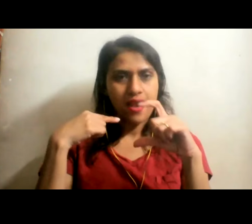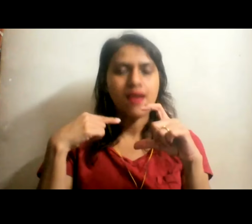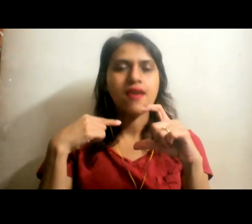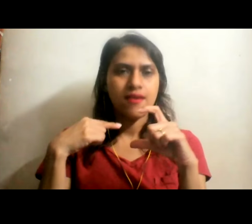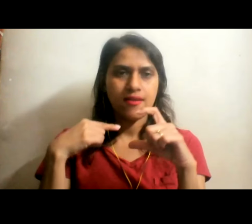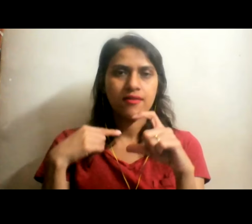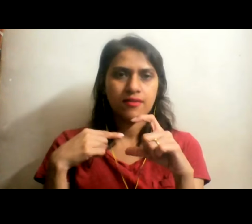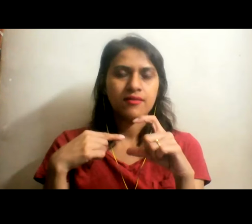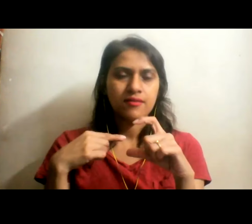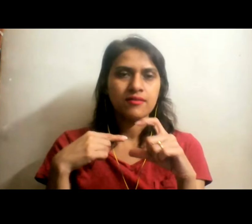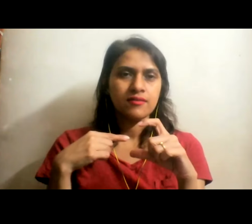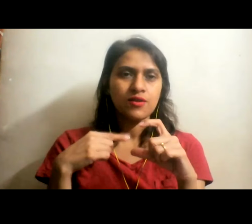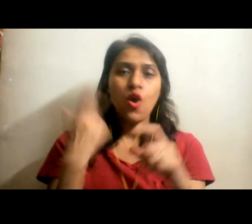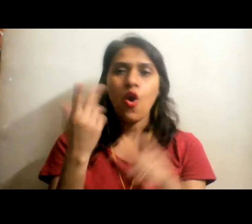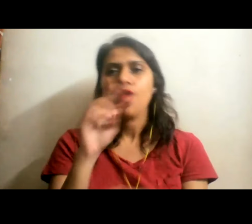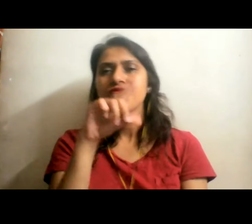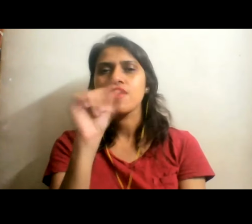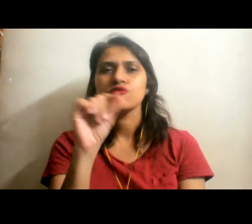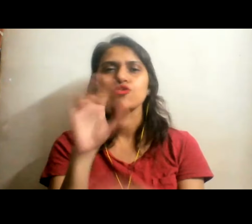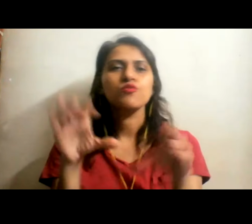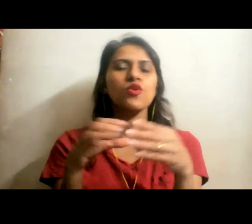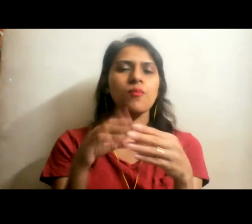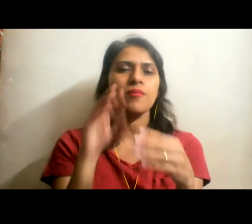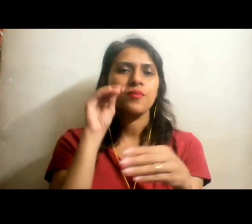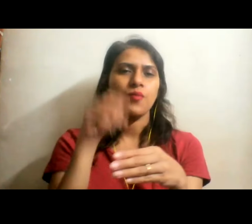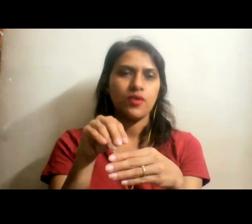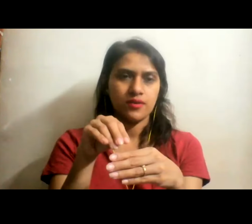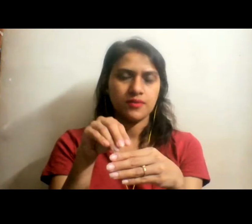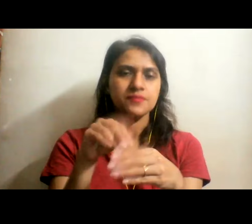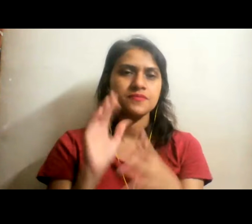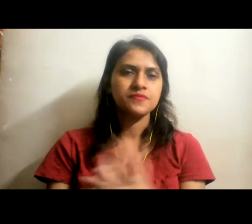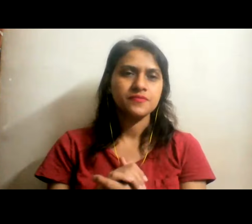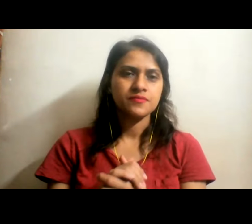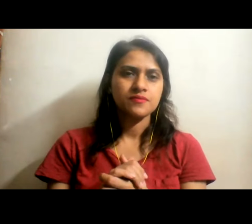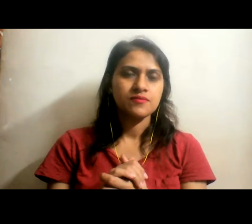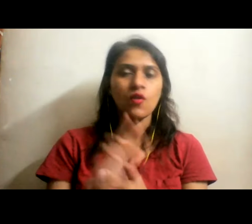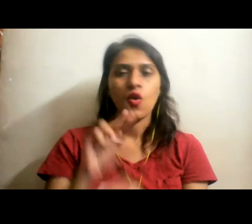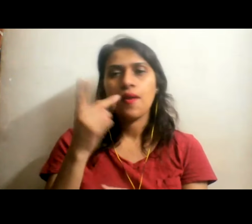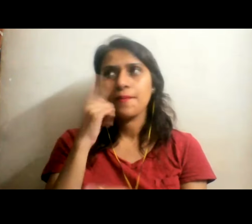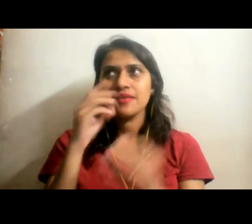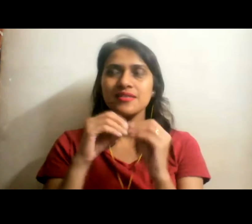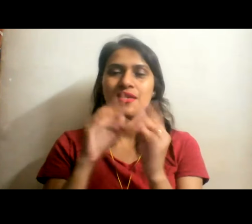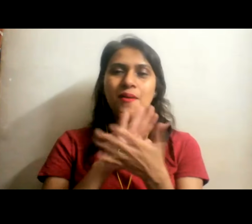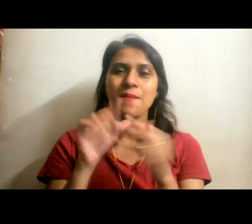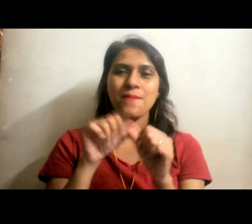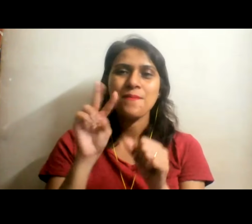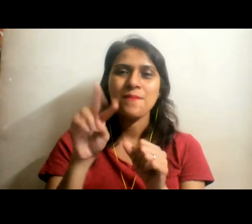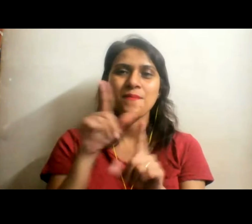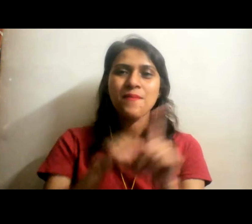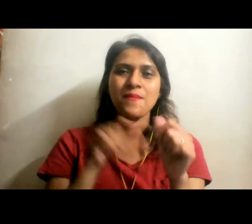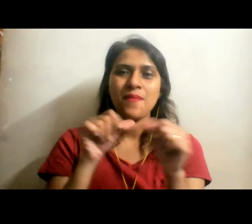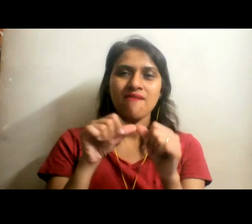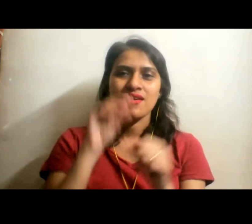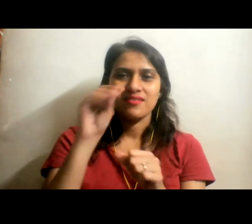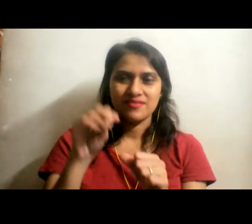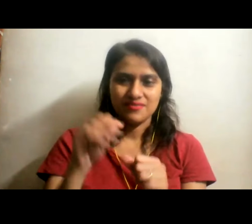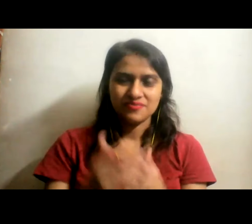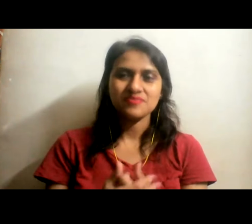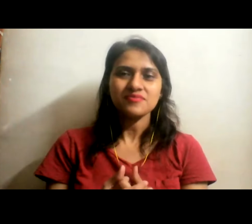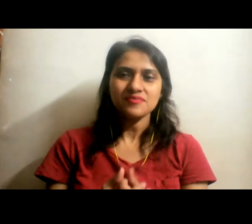or put it on the WhatsApp group, and I'll forward it to Ms. Bhavya. Or you guys can take it up in the next lecture, which